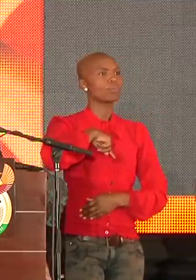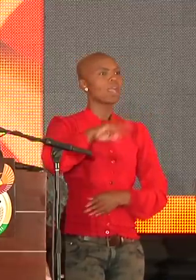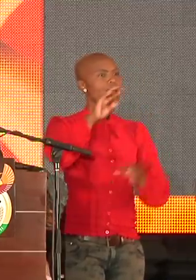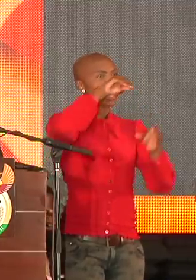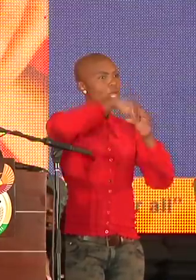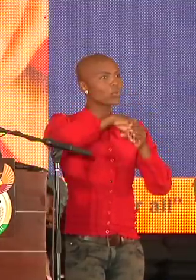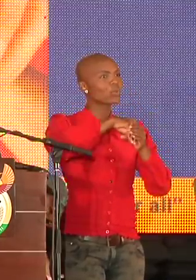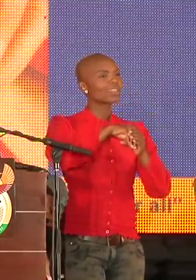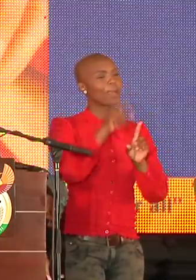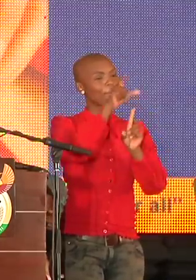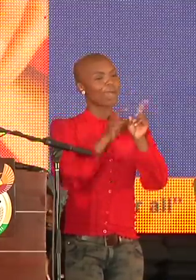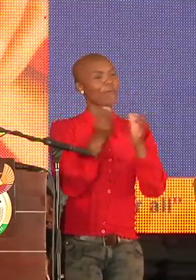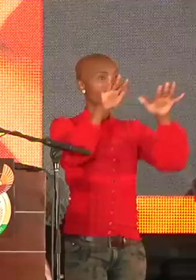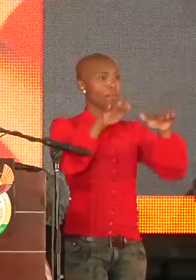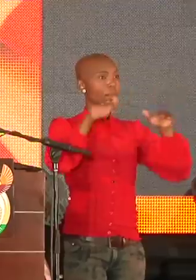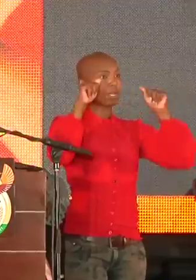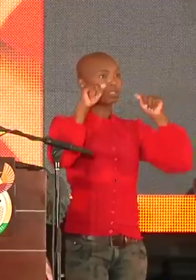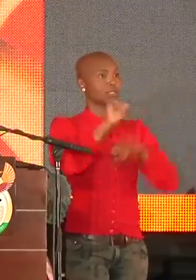with disabilities.